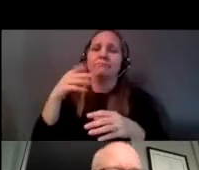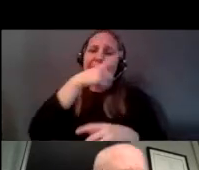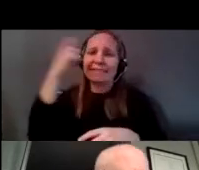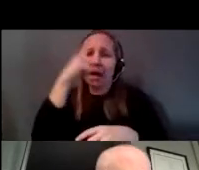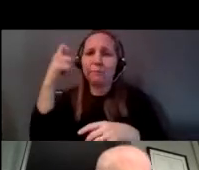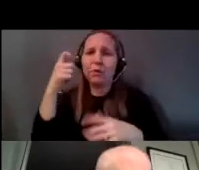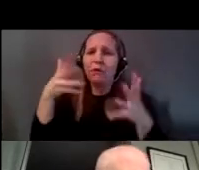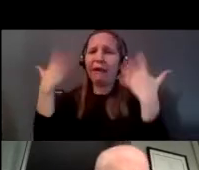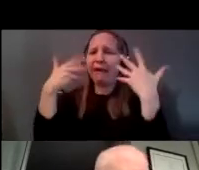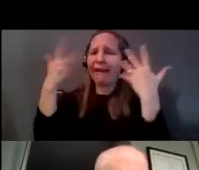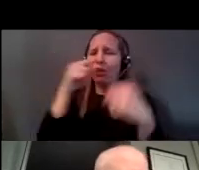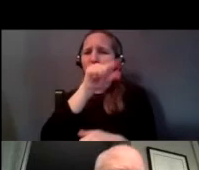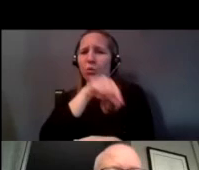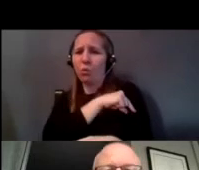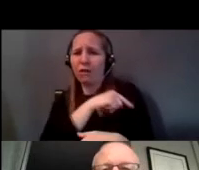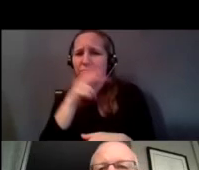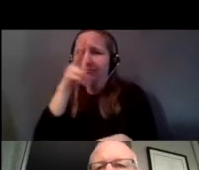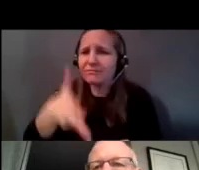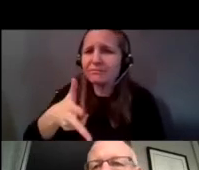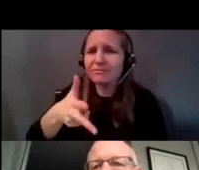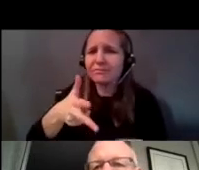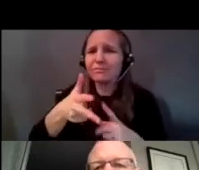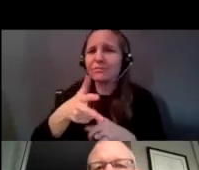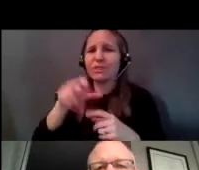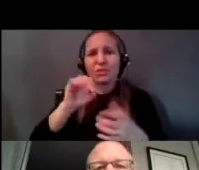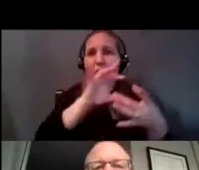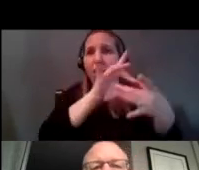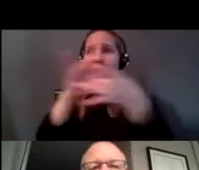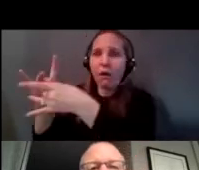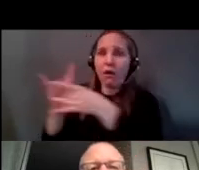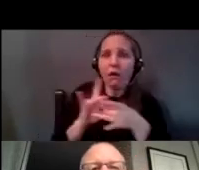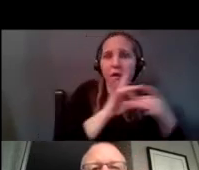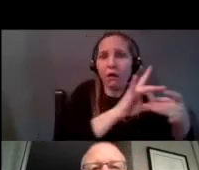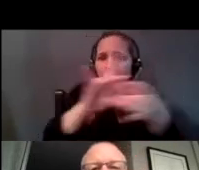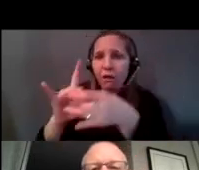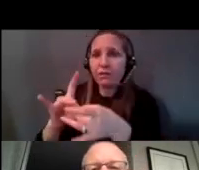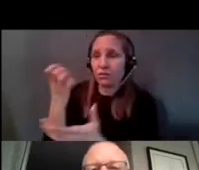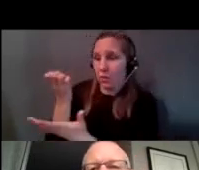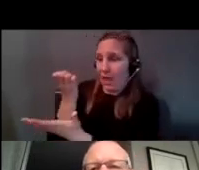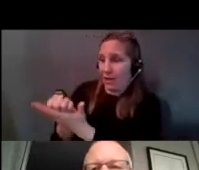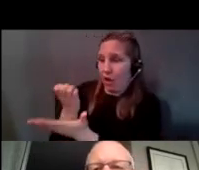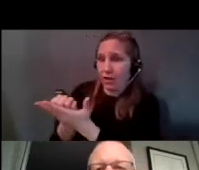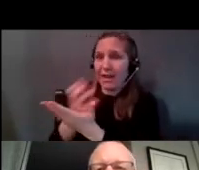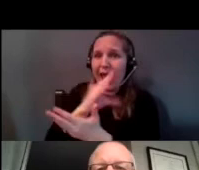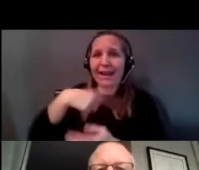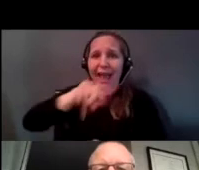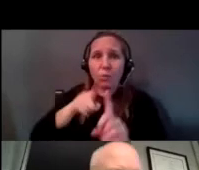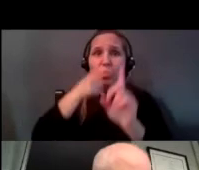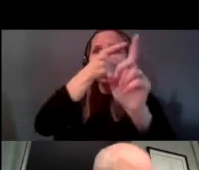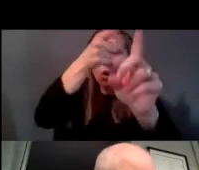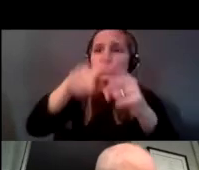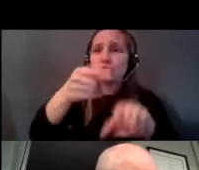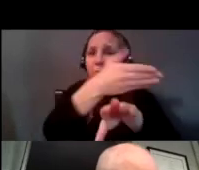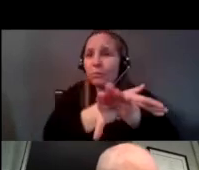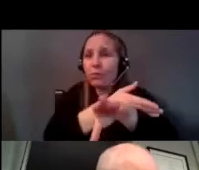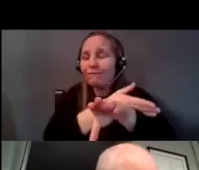and so on. So there are connections back to how the economy functions and how well it serves those objectives to attend to